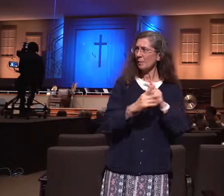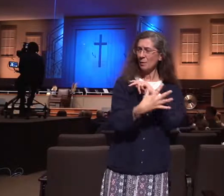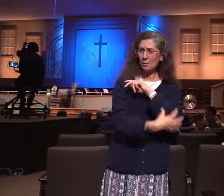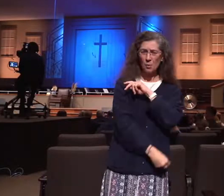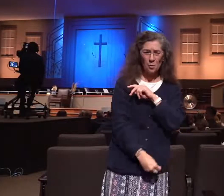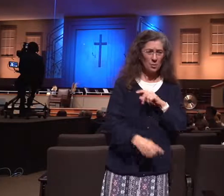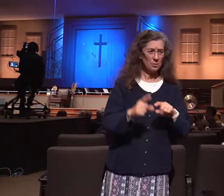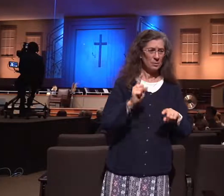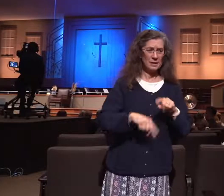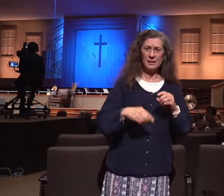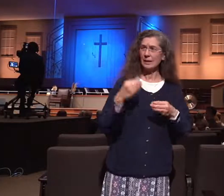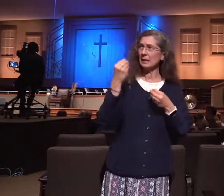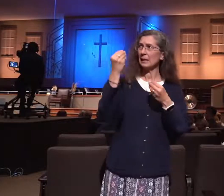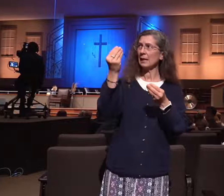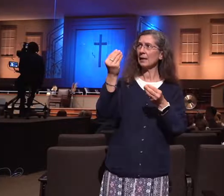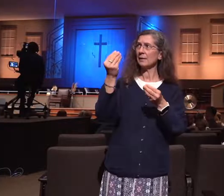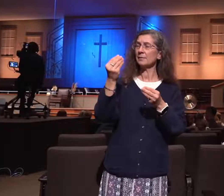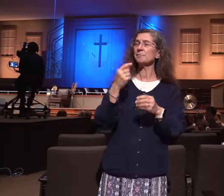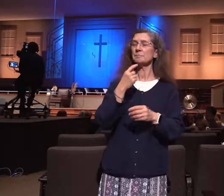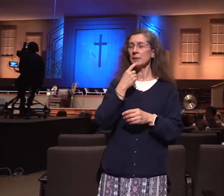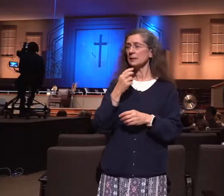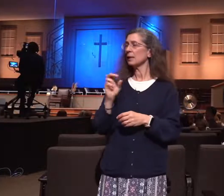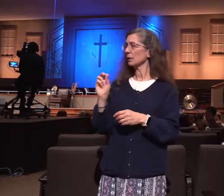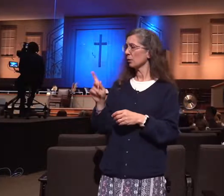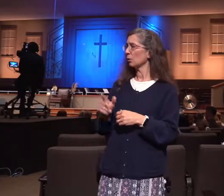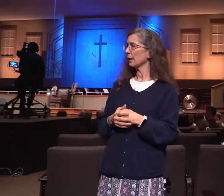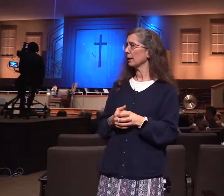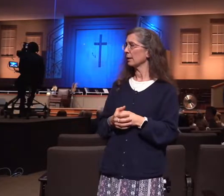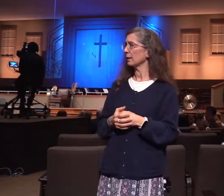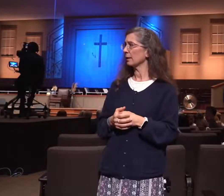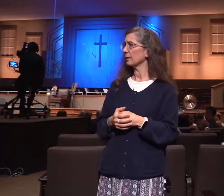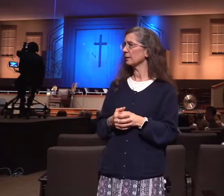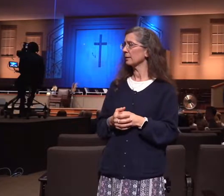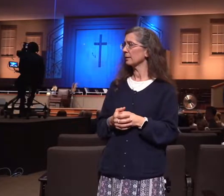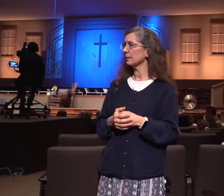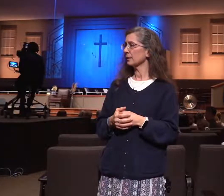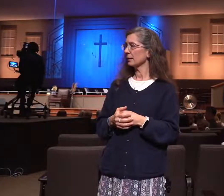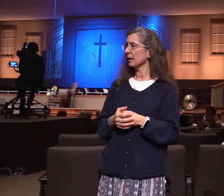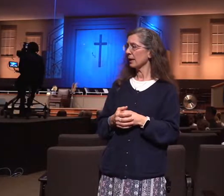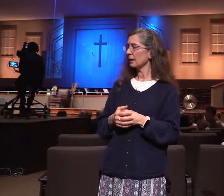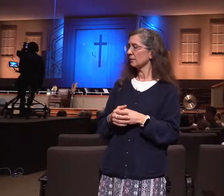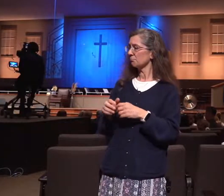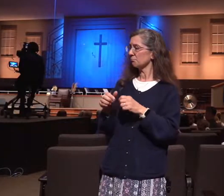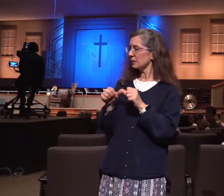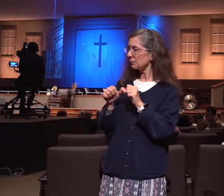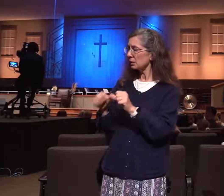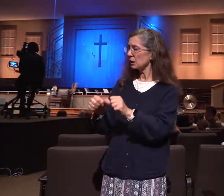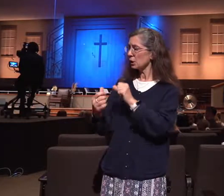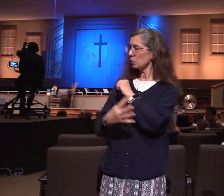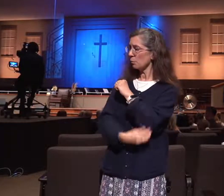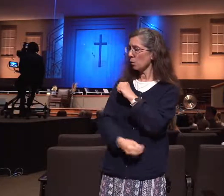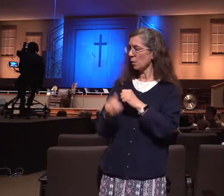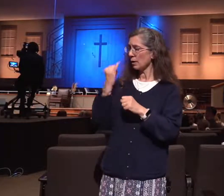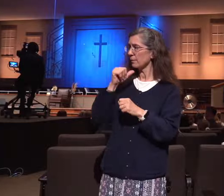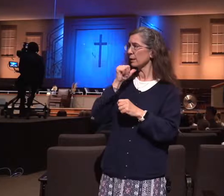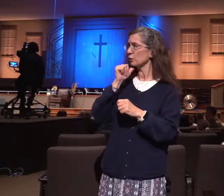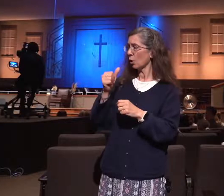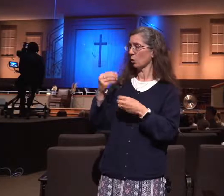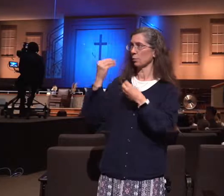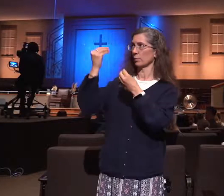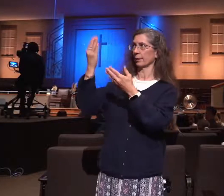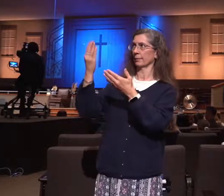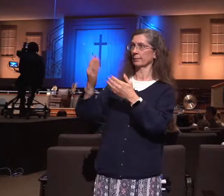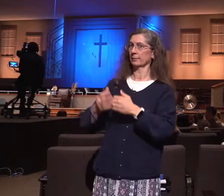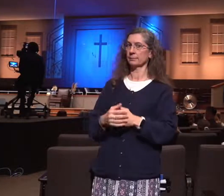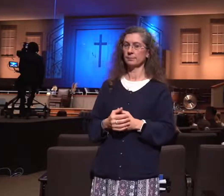give. And I said, okay, Mel, that's the best way to keep them poor. Don't teach them how to give. Right. Hey,